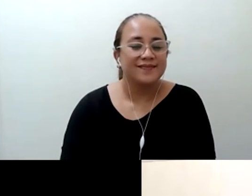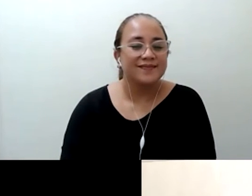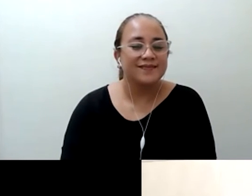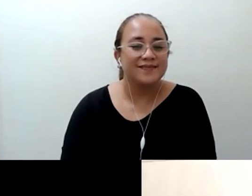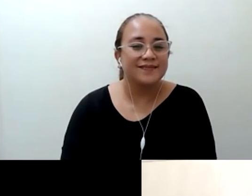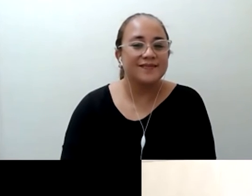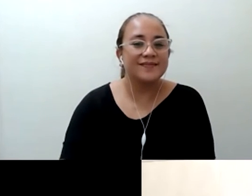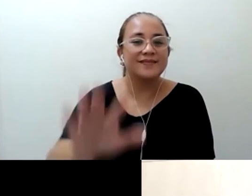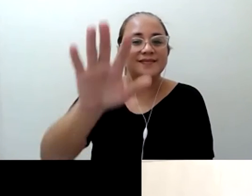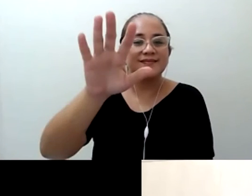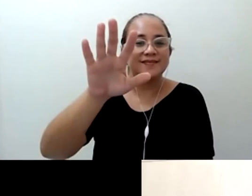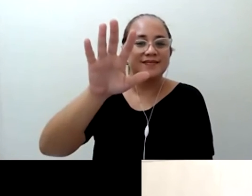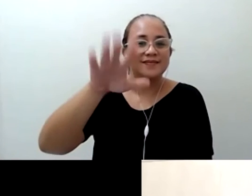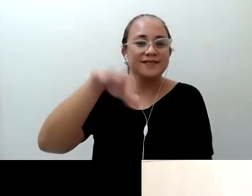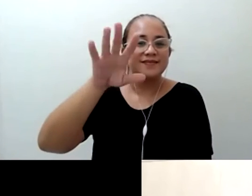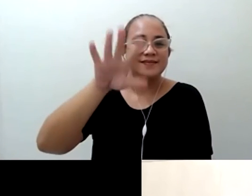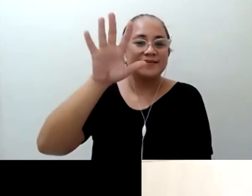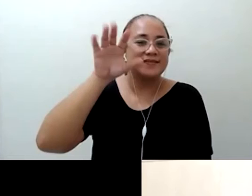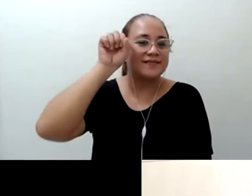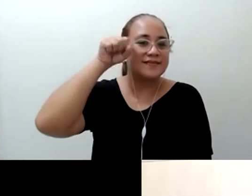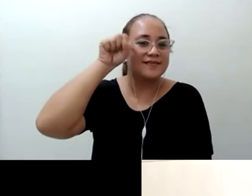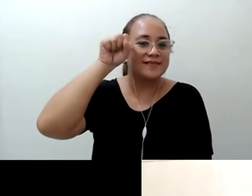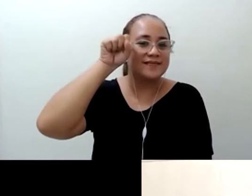Yes, I would. Just giving the instruction.